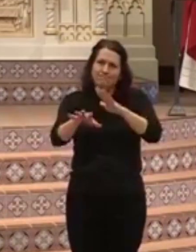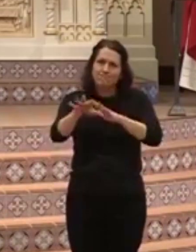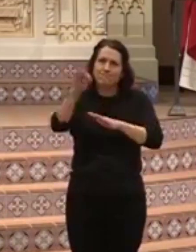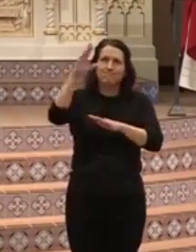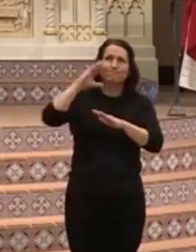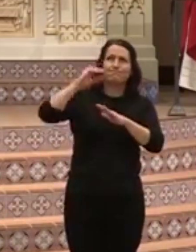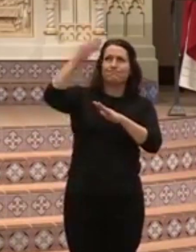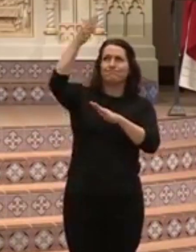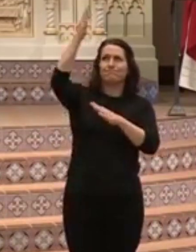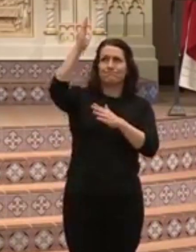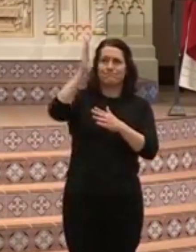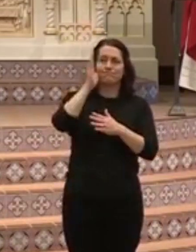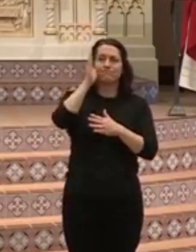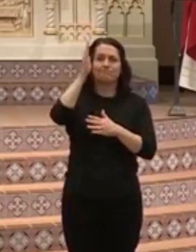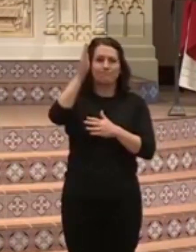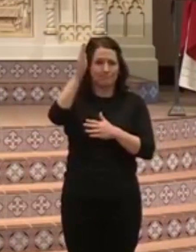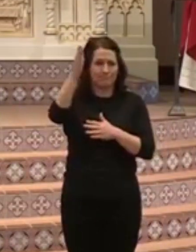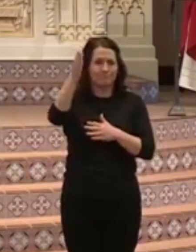Himself.